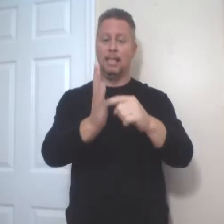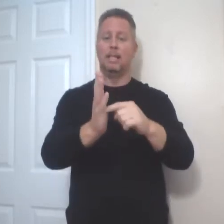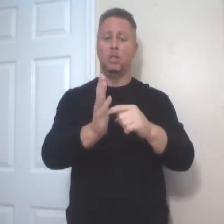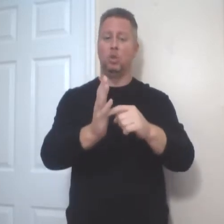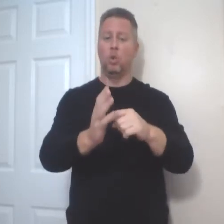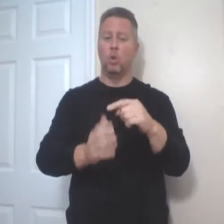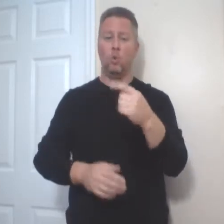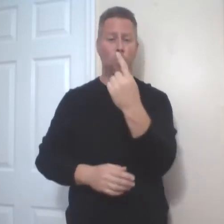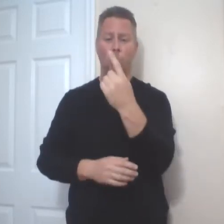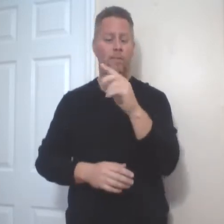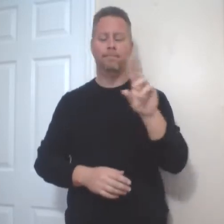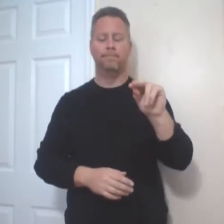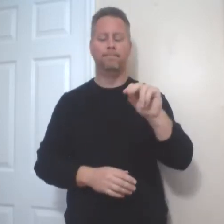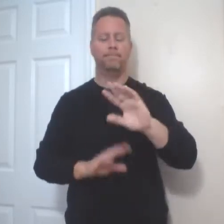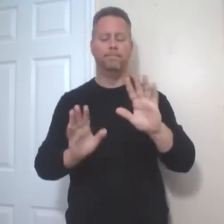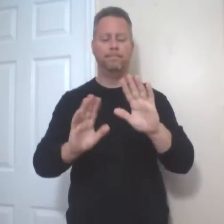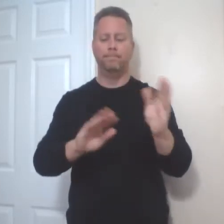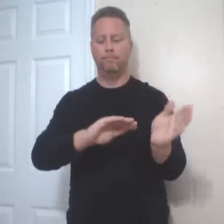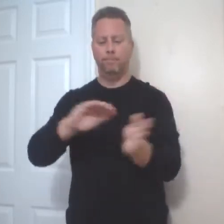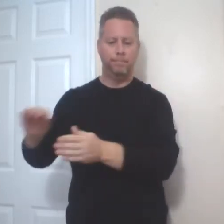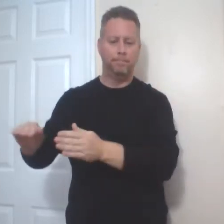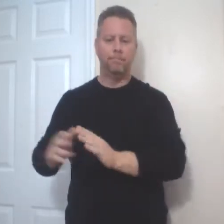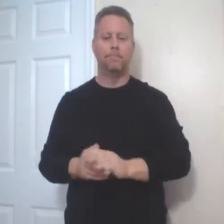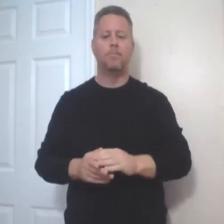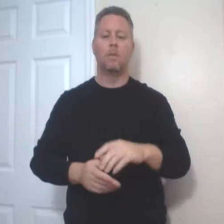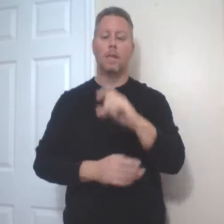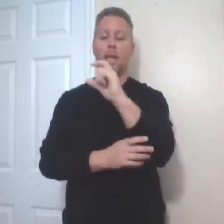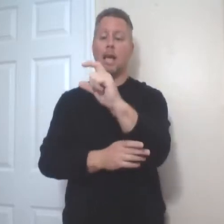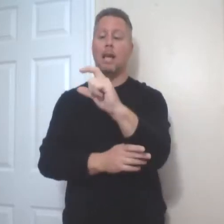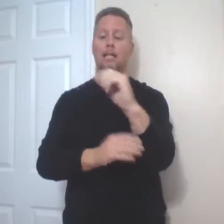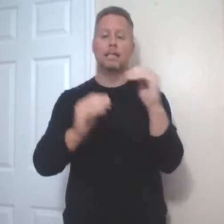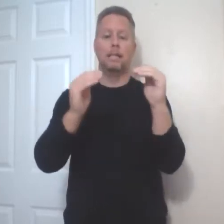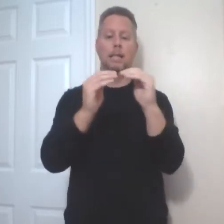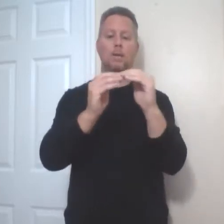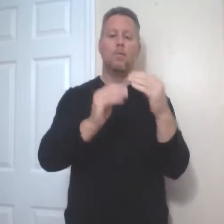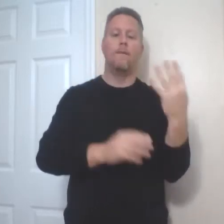showing it. So x is equal to 4 is my final answer.